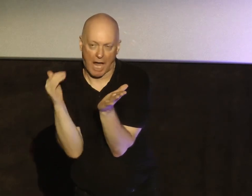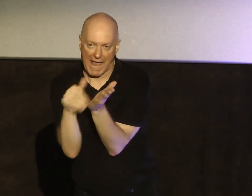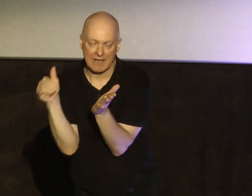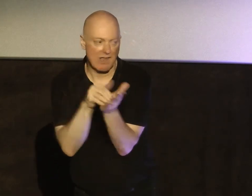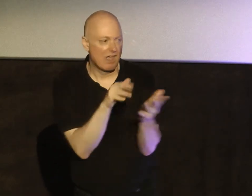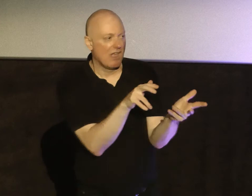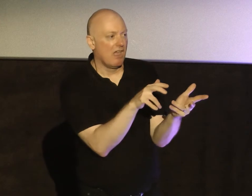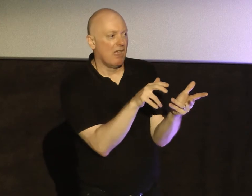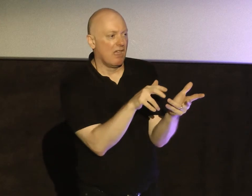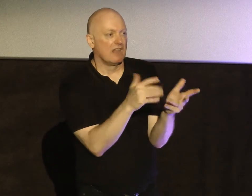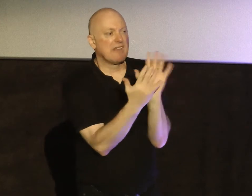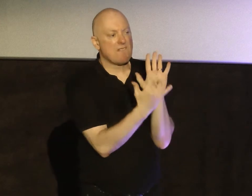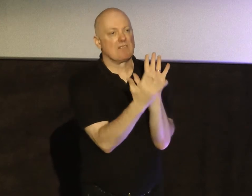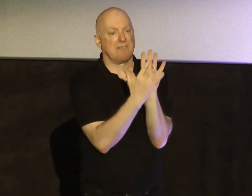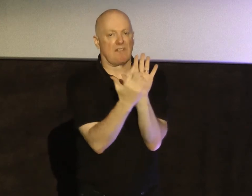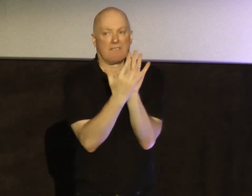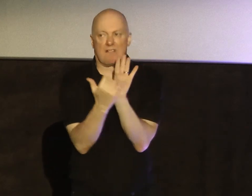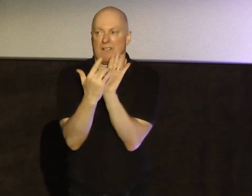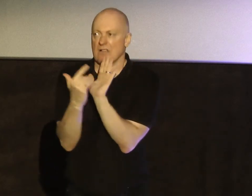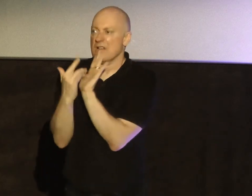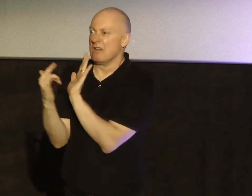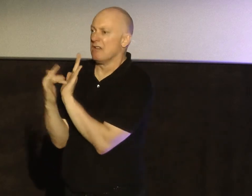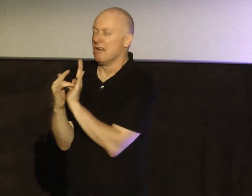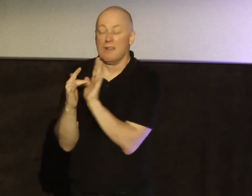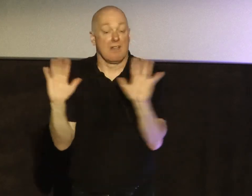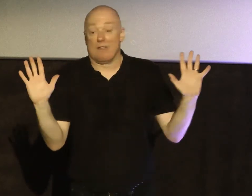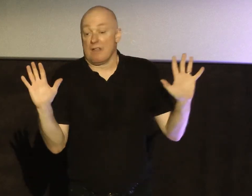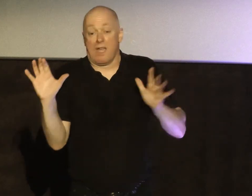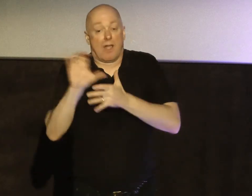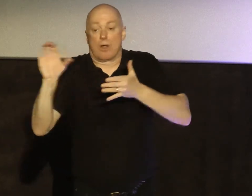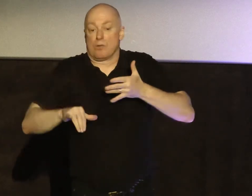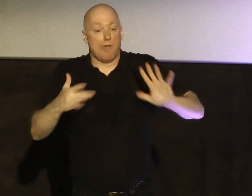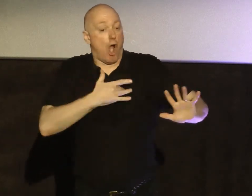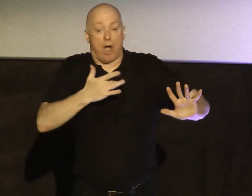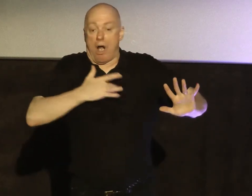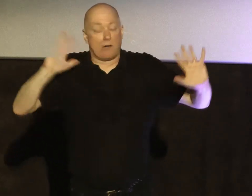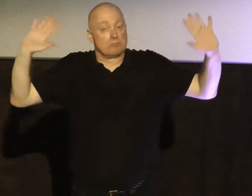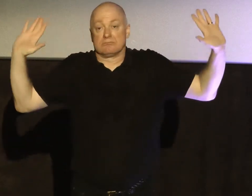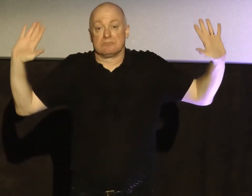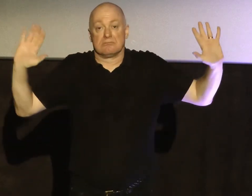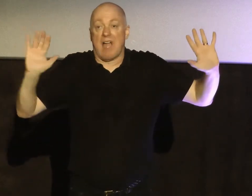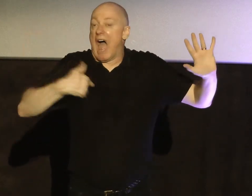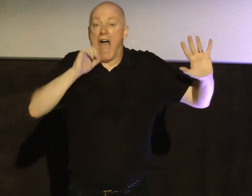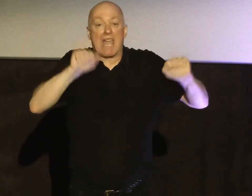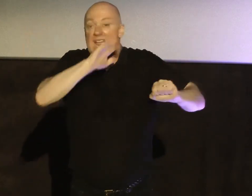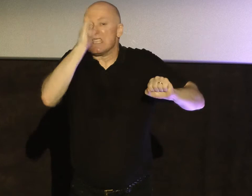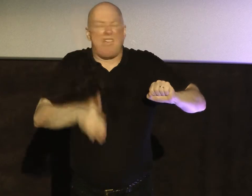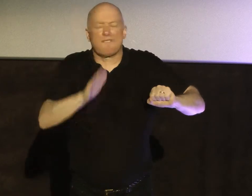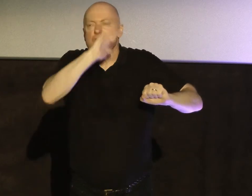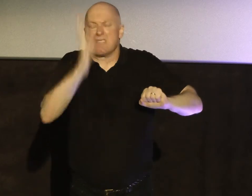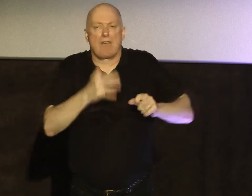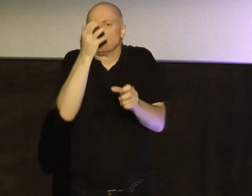so tired. In her pursuit of love, she came to the conclusion in her heart and mind that she could never ever trust another